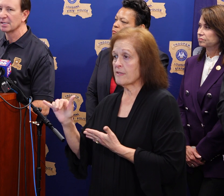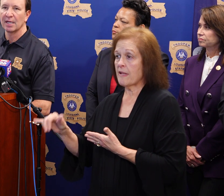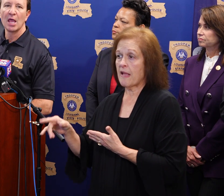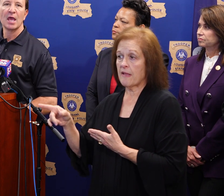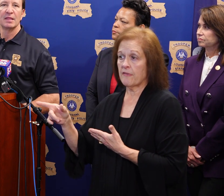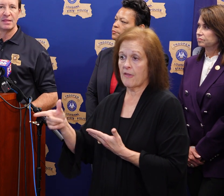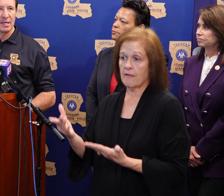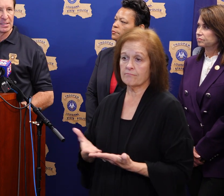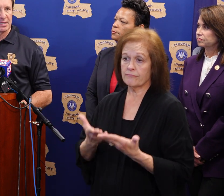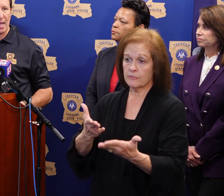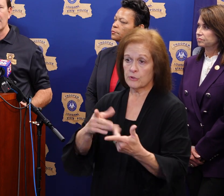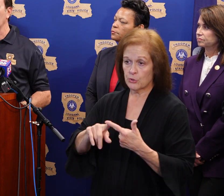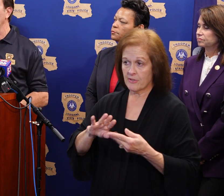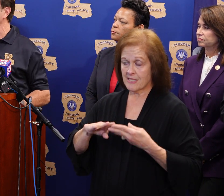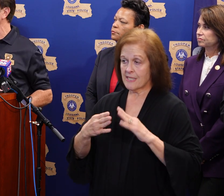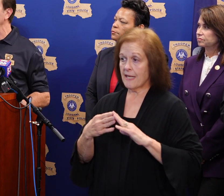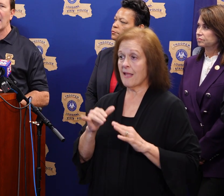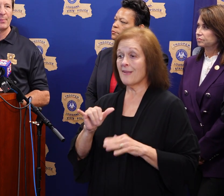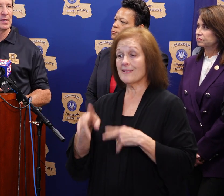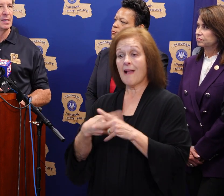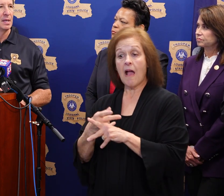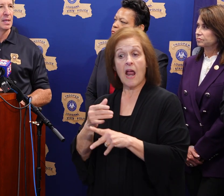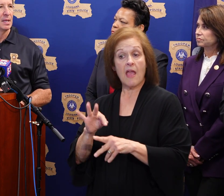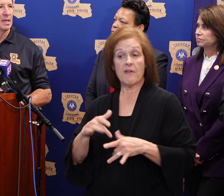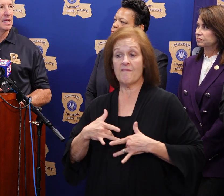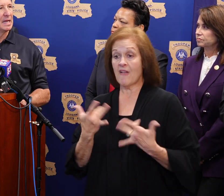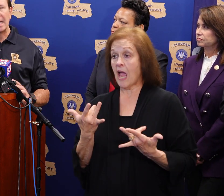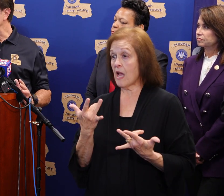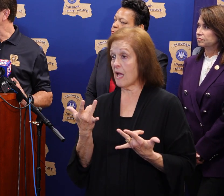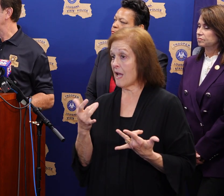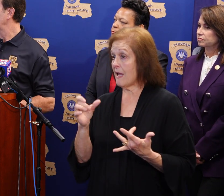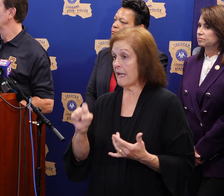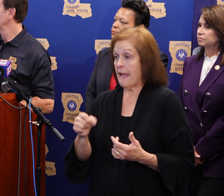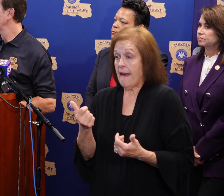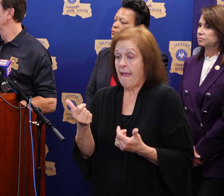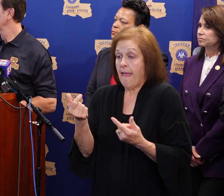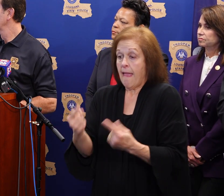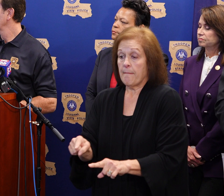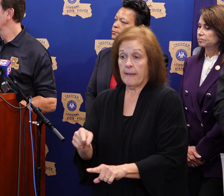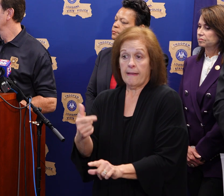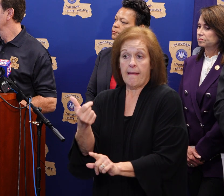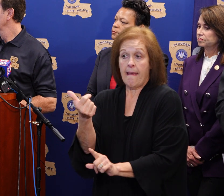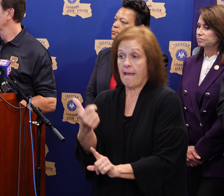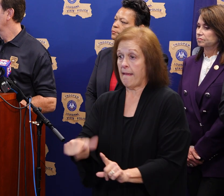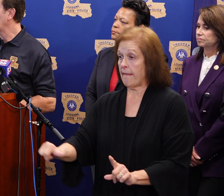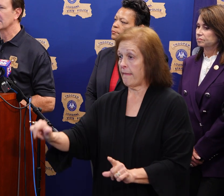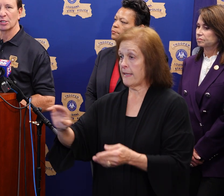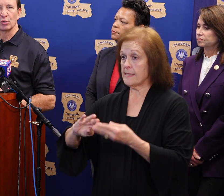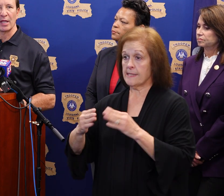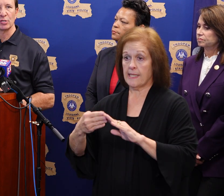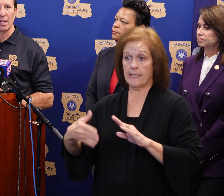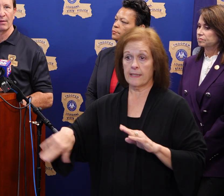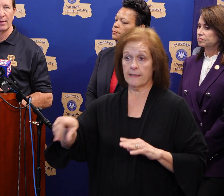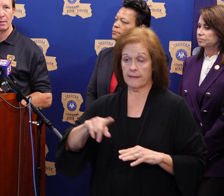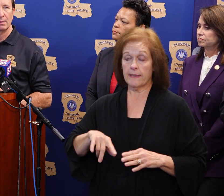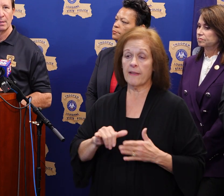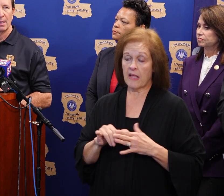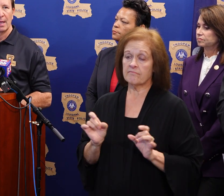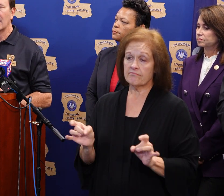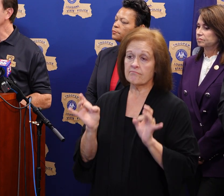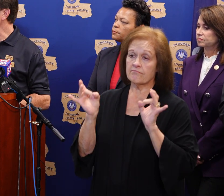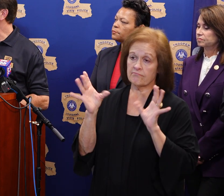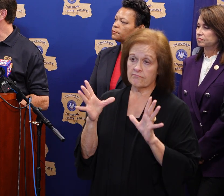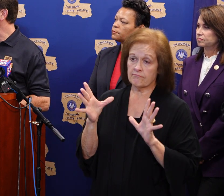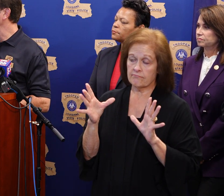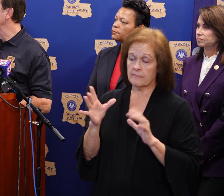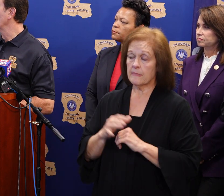into the city. This type of event can happen in any city. And that's the tragedy of it.